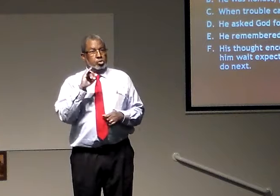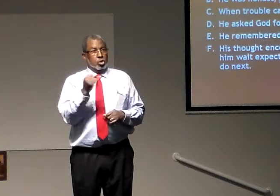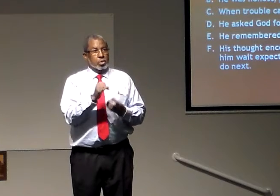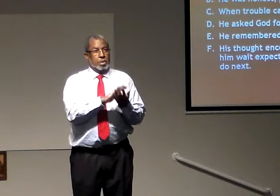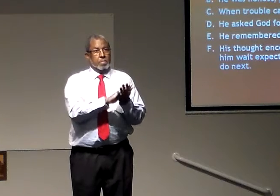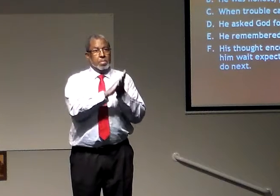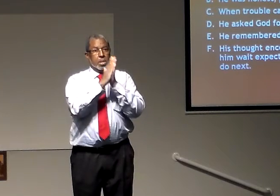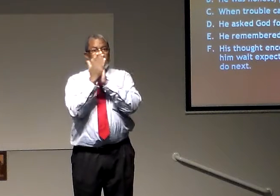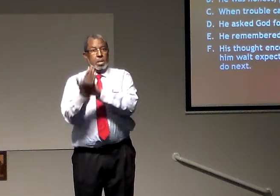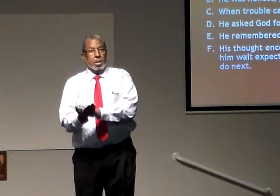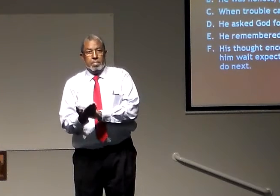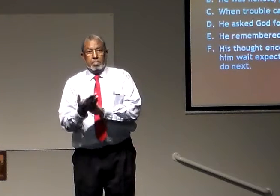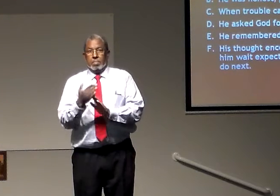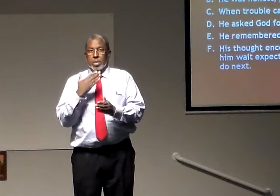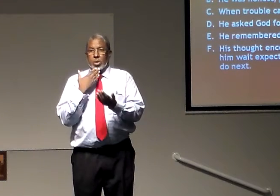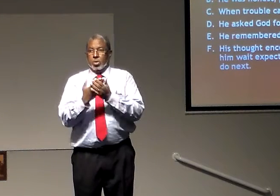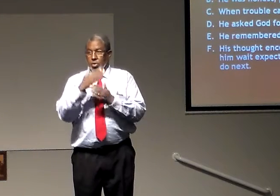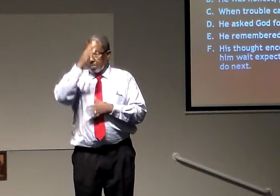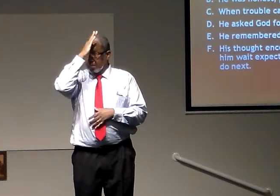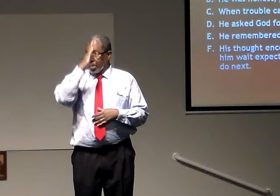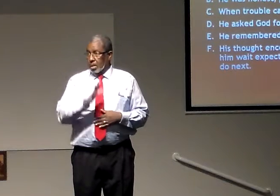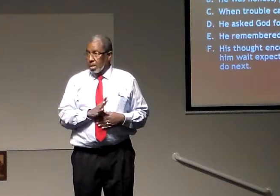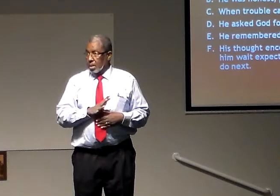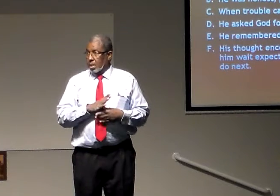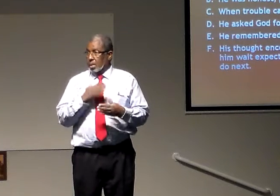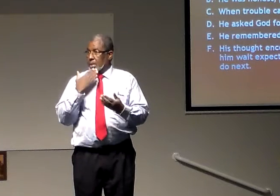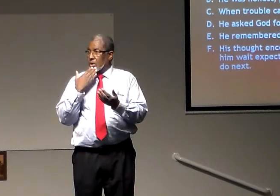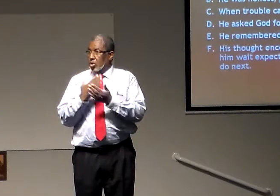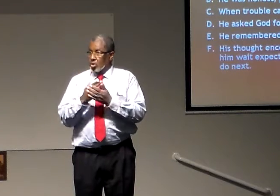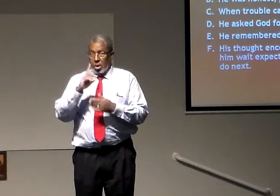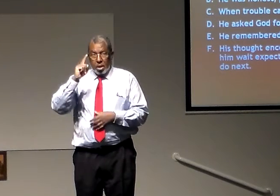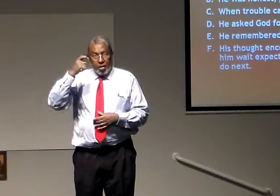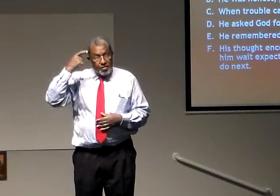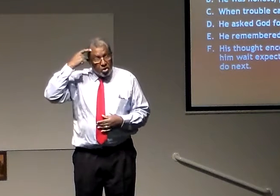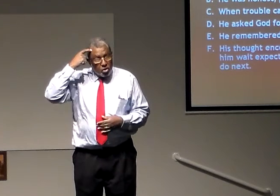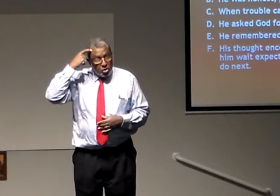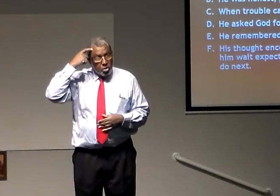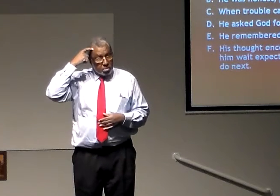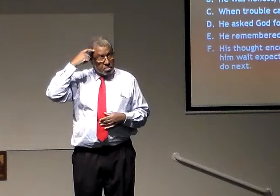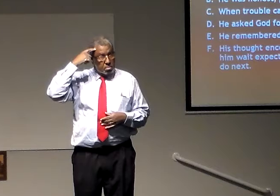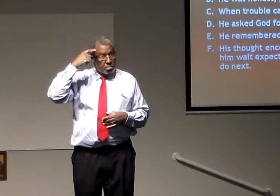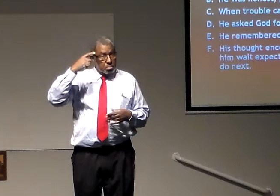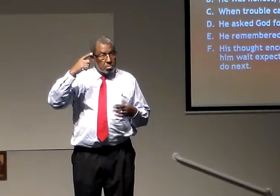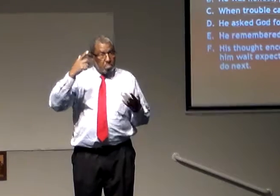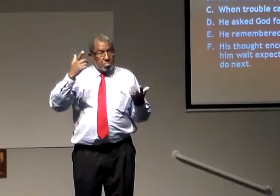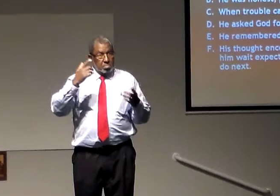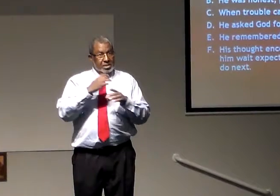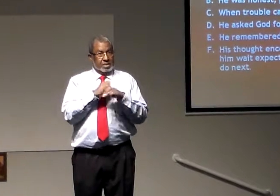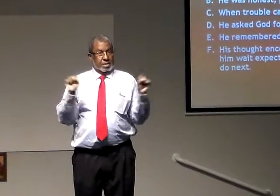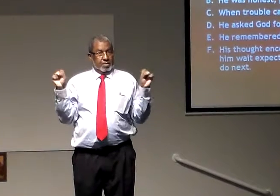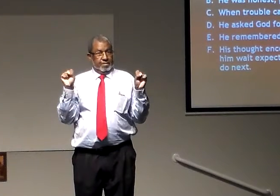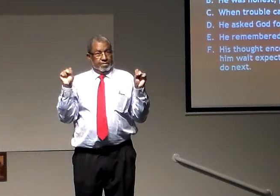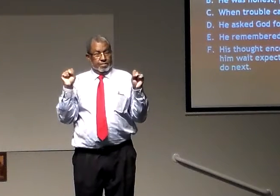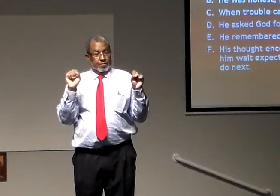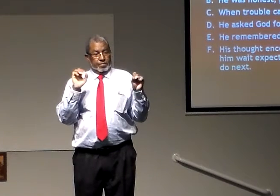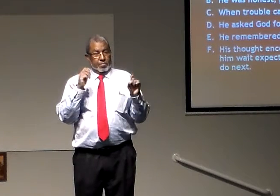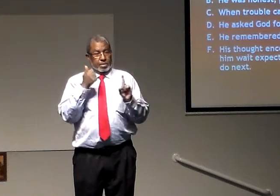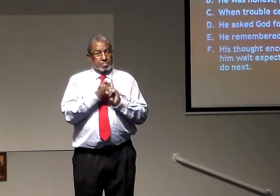30th, he helped Joseph become a good man. He became a governor. And he